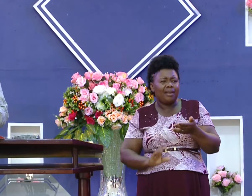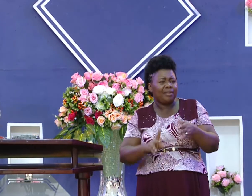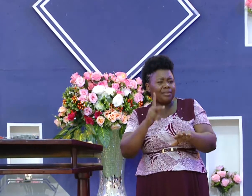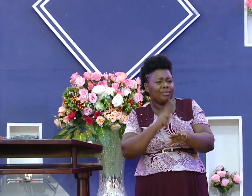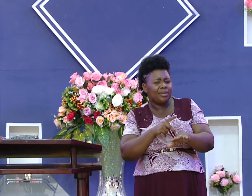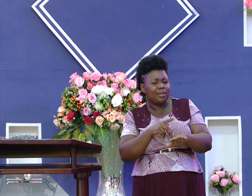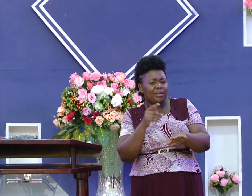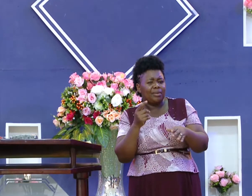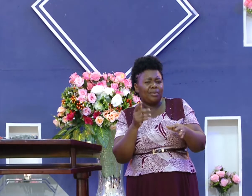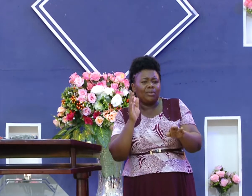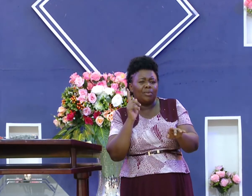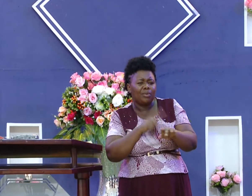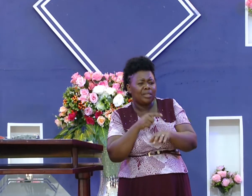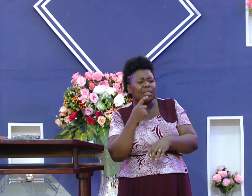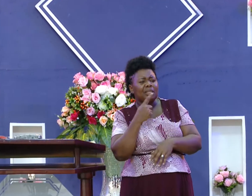And